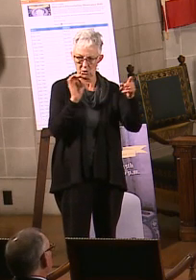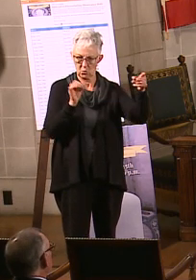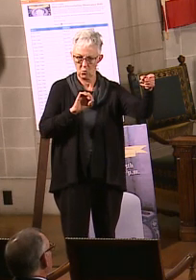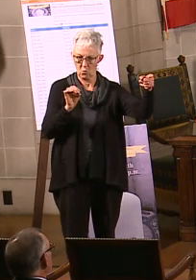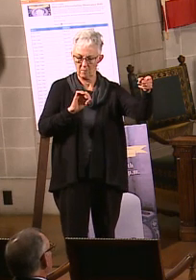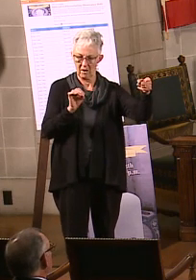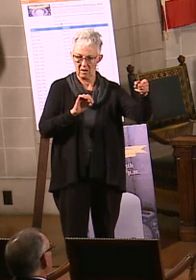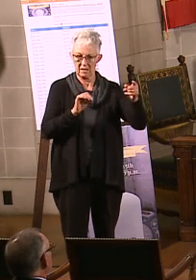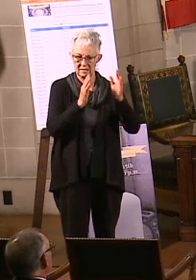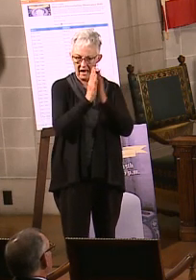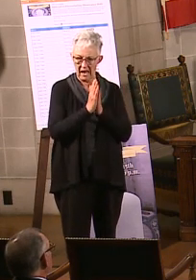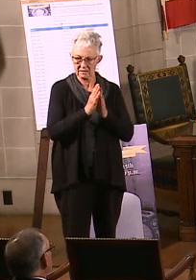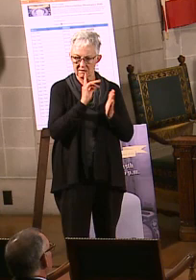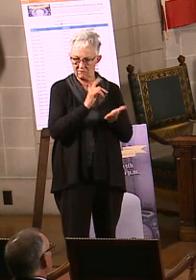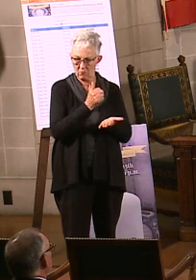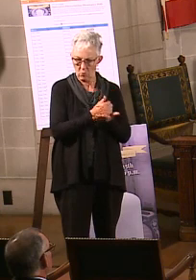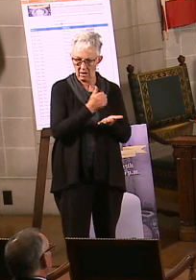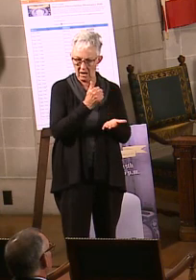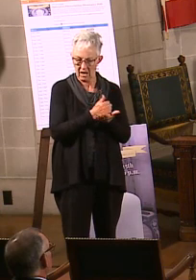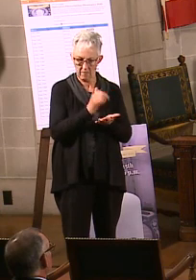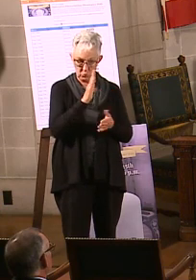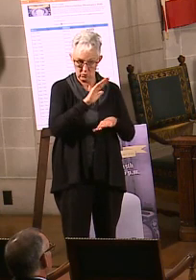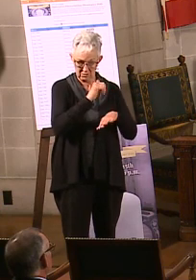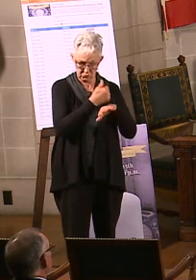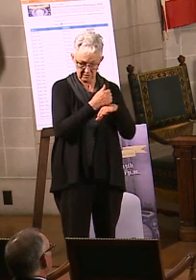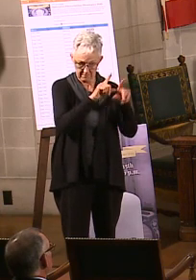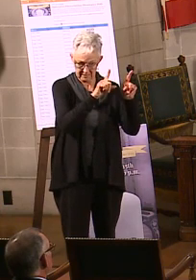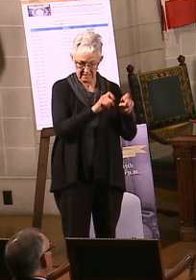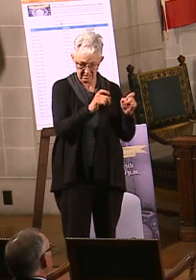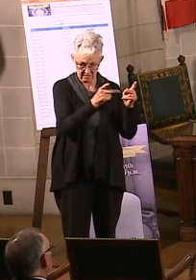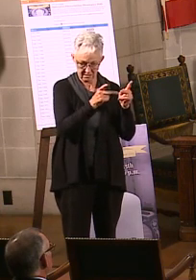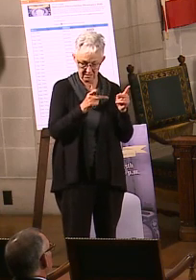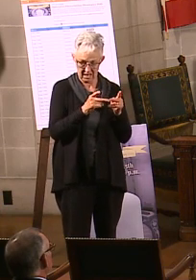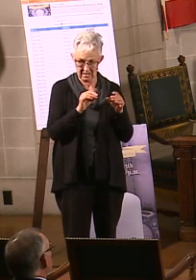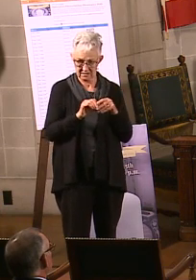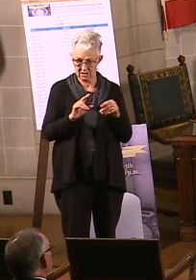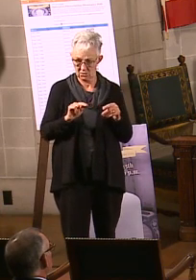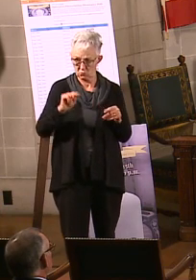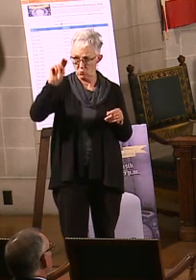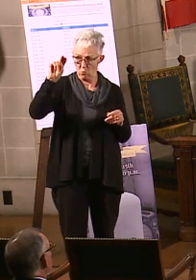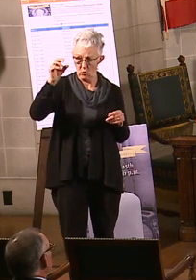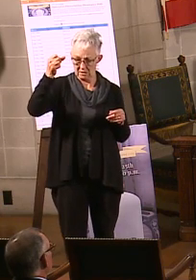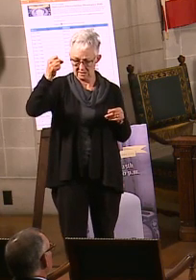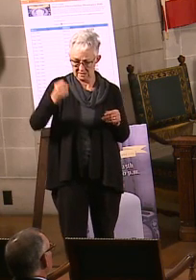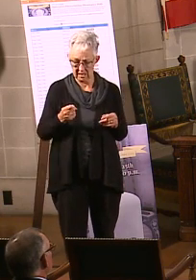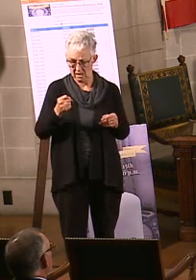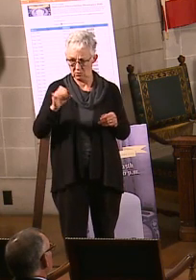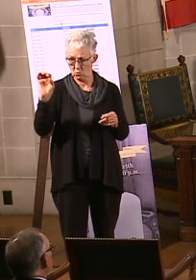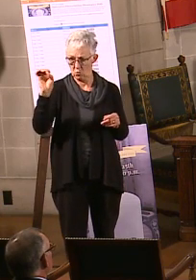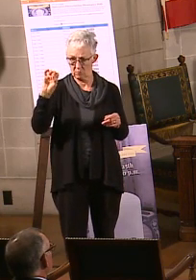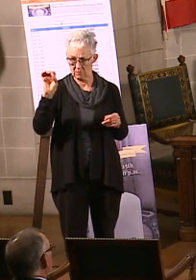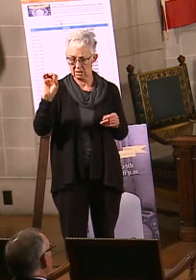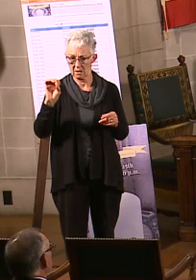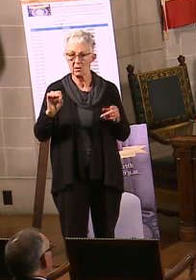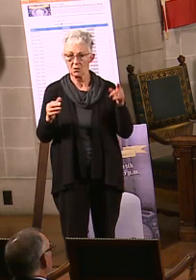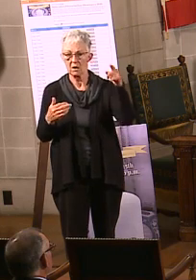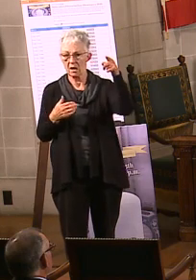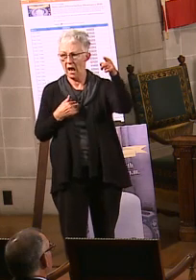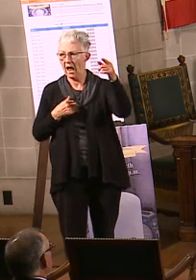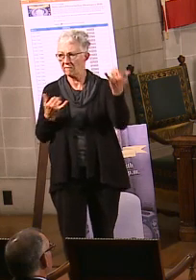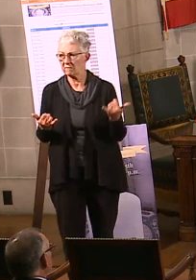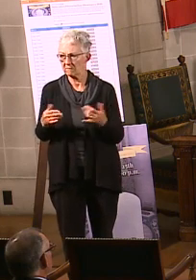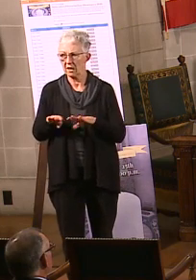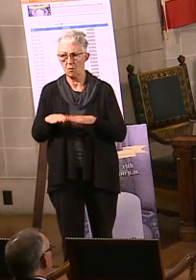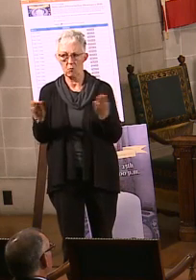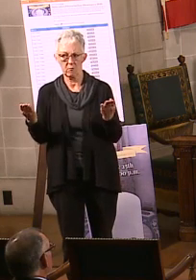in North and South Omaha? And, well, first of all, we are, testnebraska.com is at the CHI Health Center Arena. So